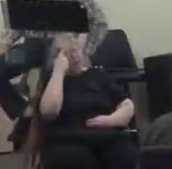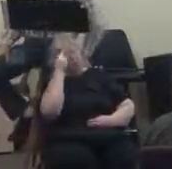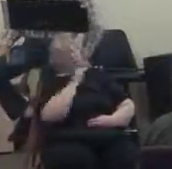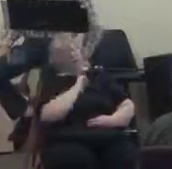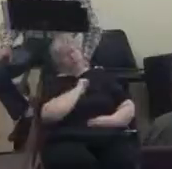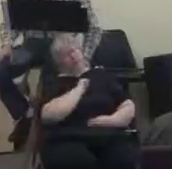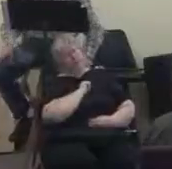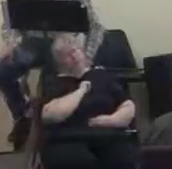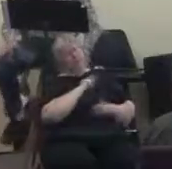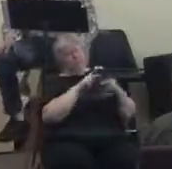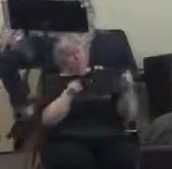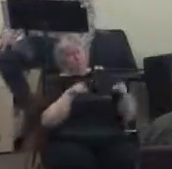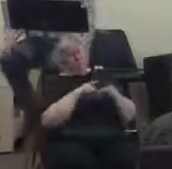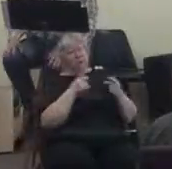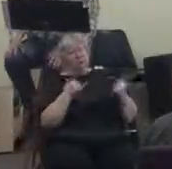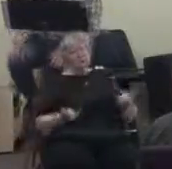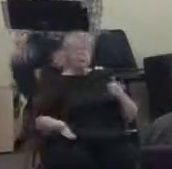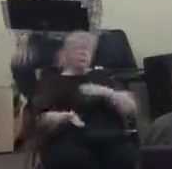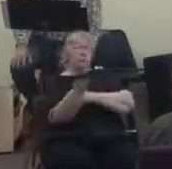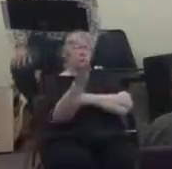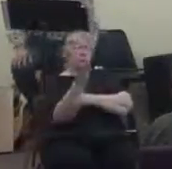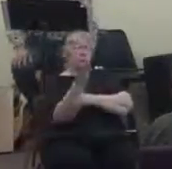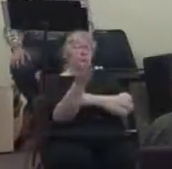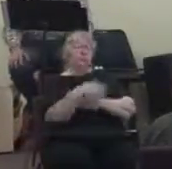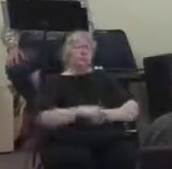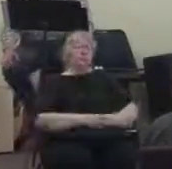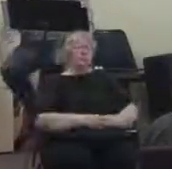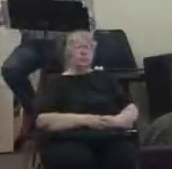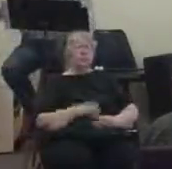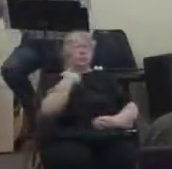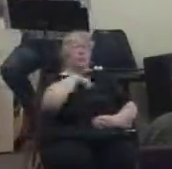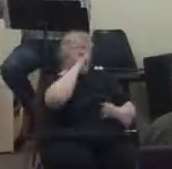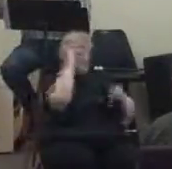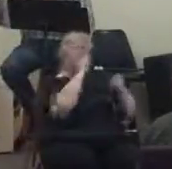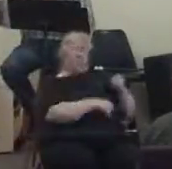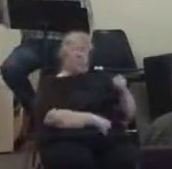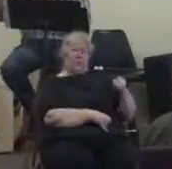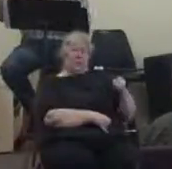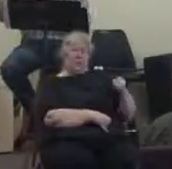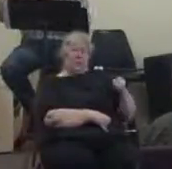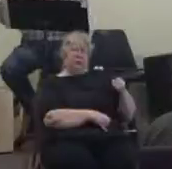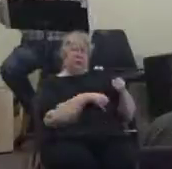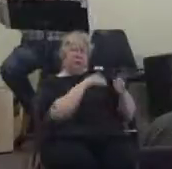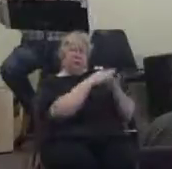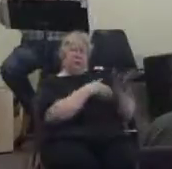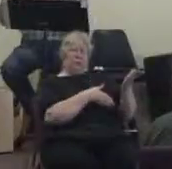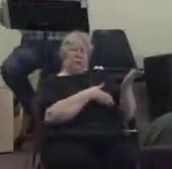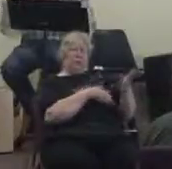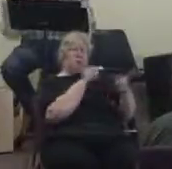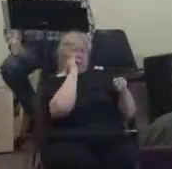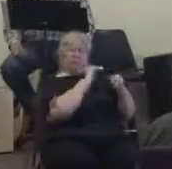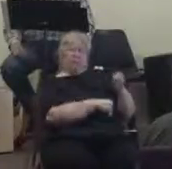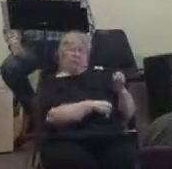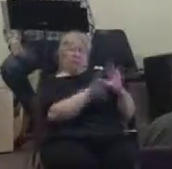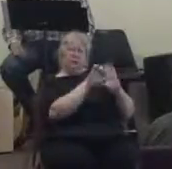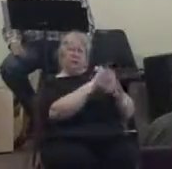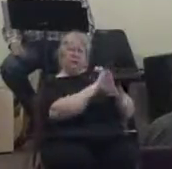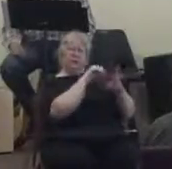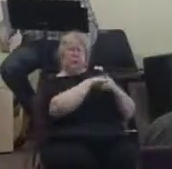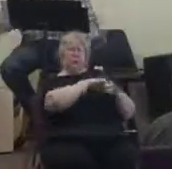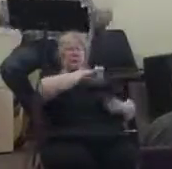anyhow, place this morning. We're the last section of the last chapter in